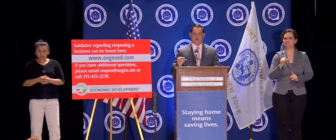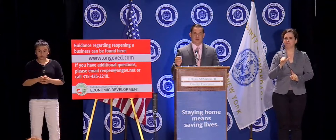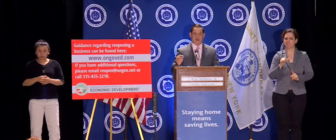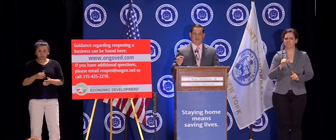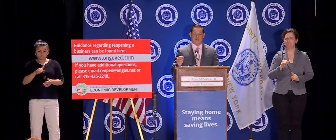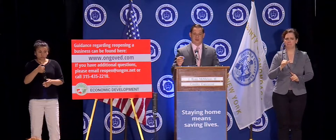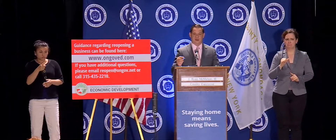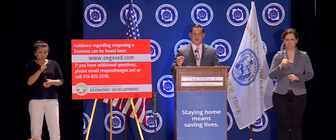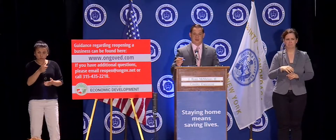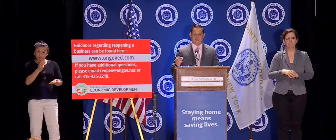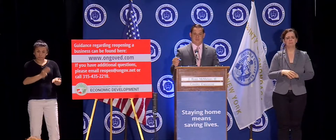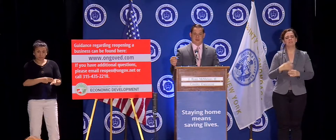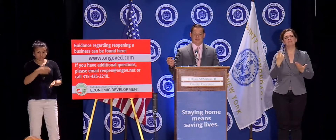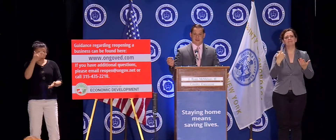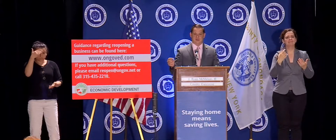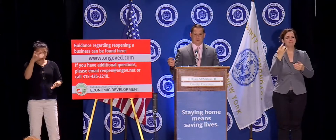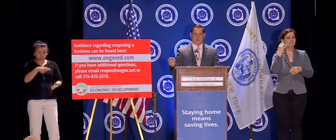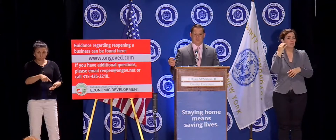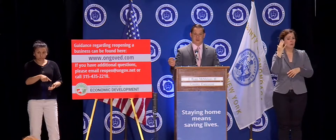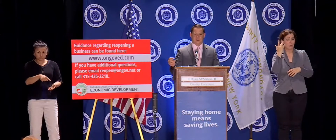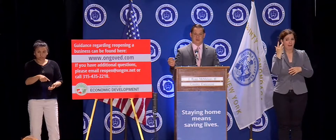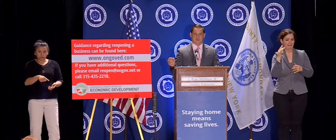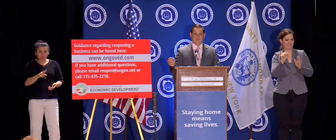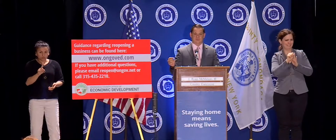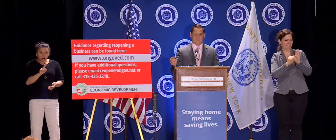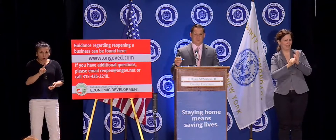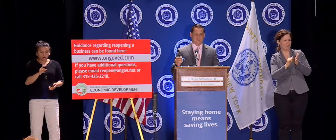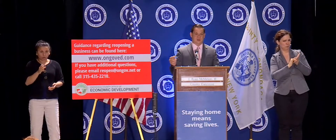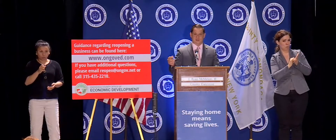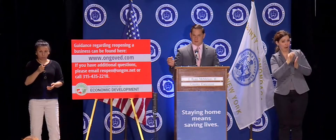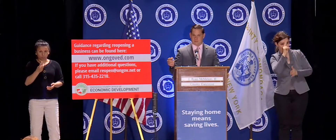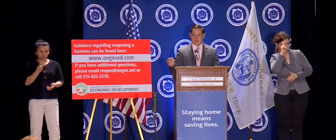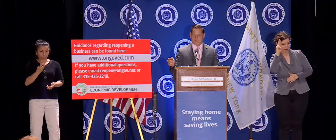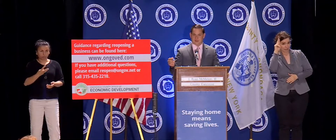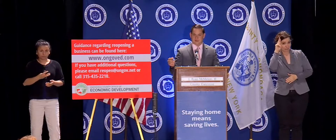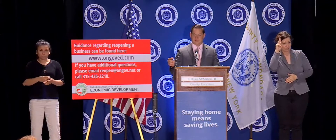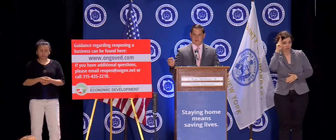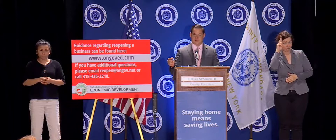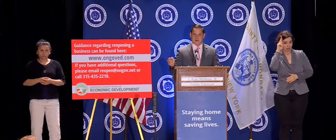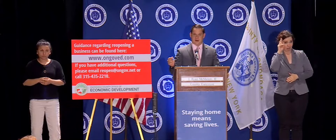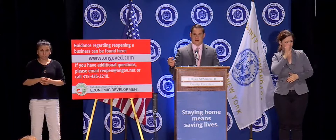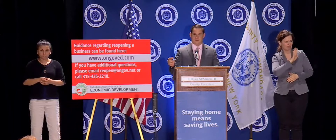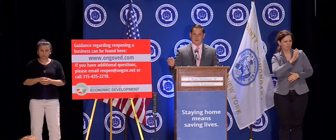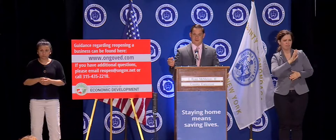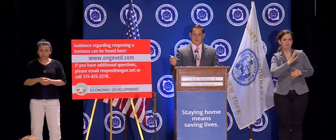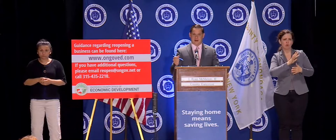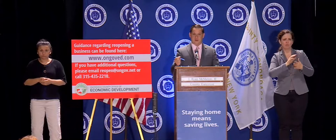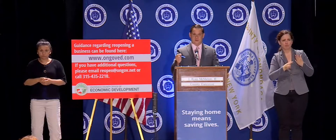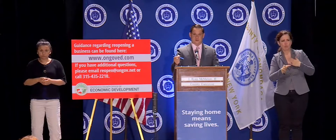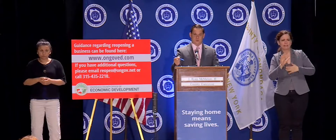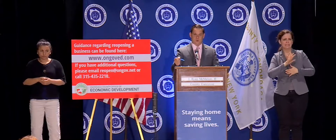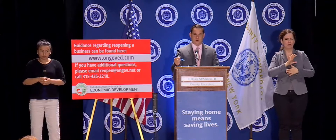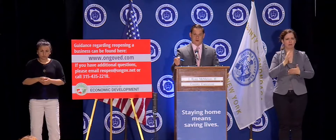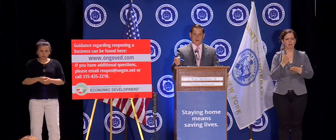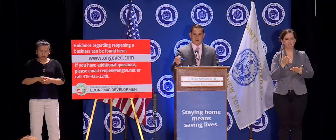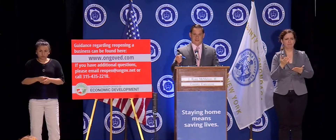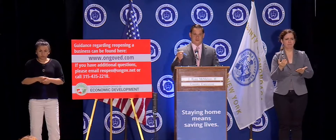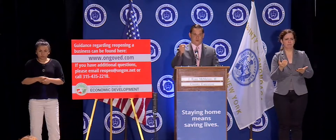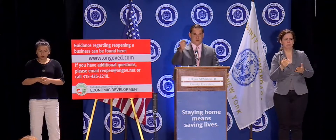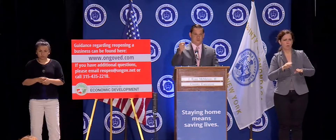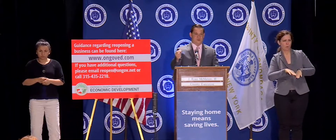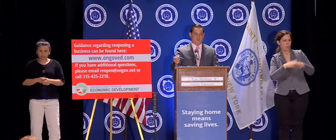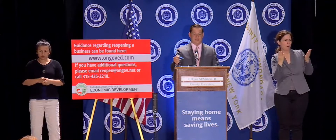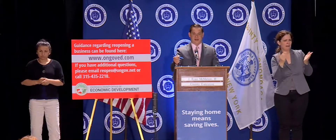hospitalization criteria that made sense for a restart until it didn't make sense, because now there's a rule